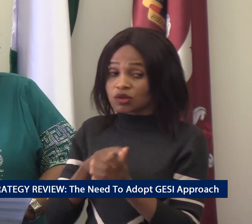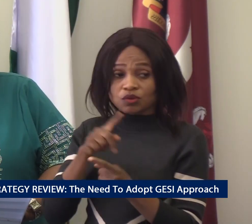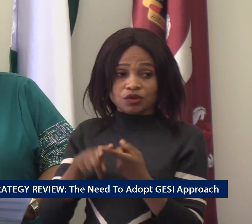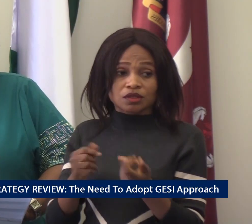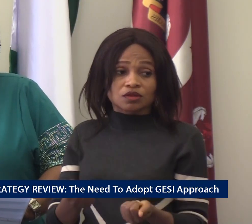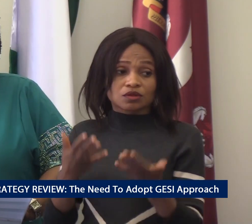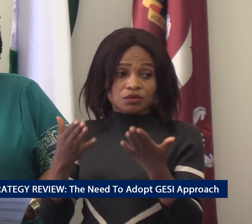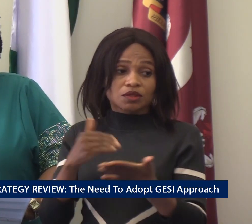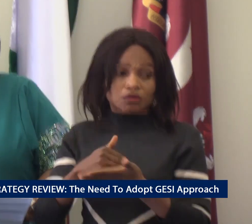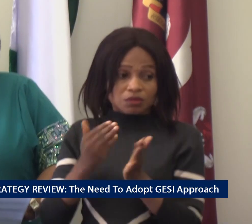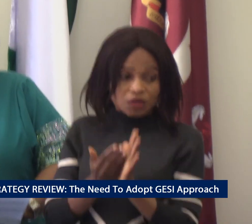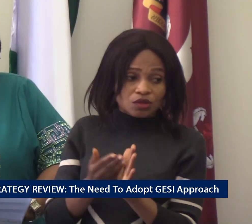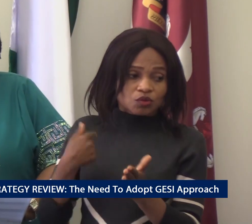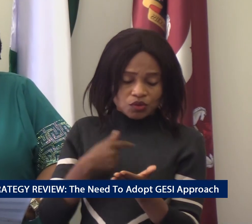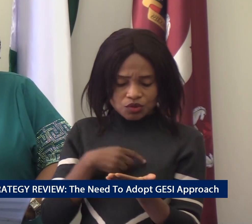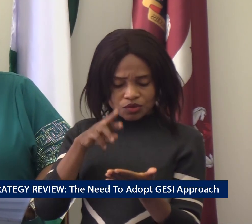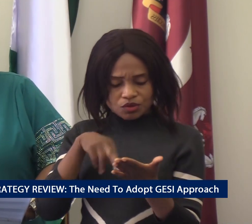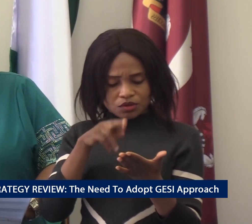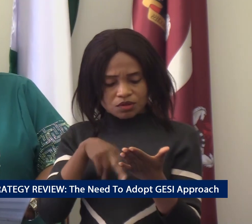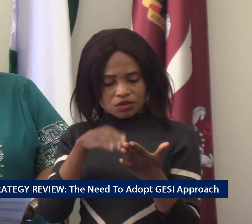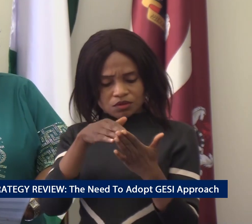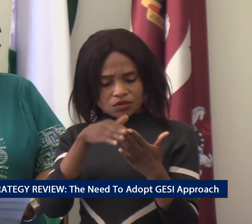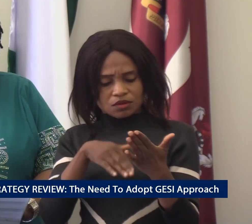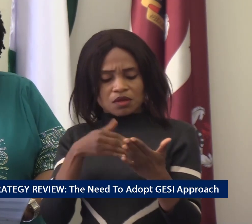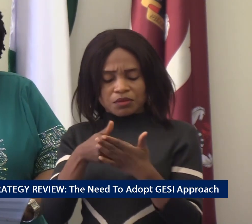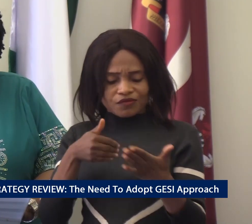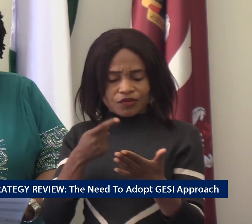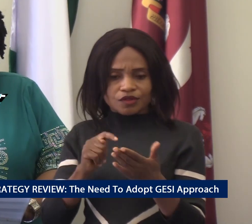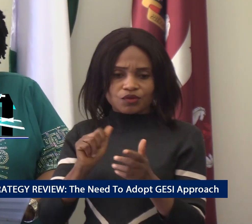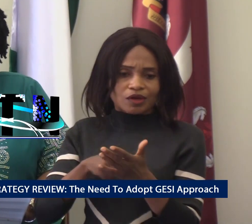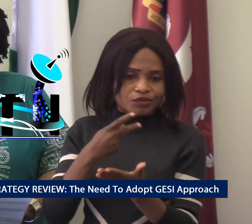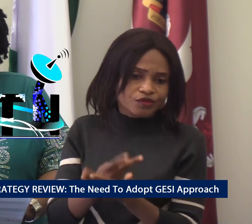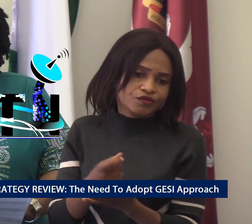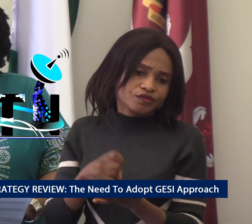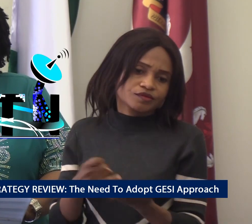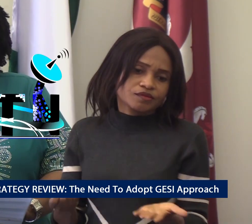which you review that budget before you approve it.